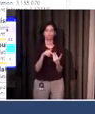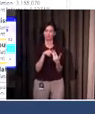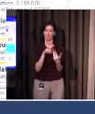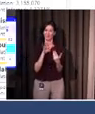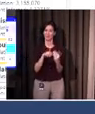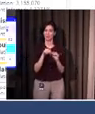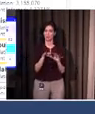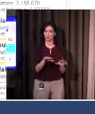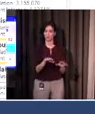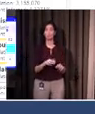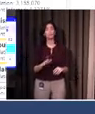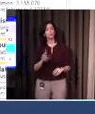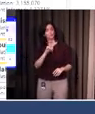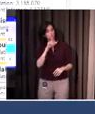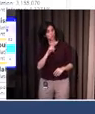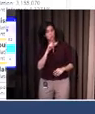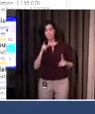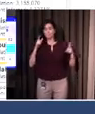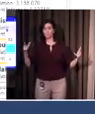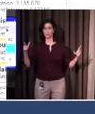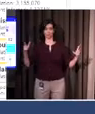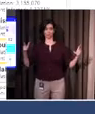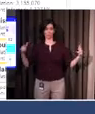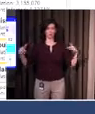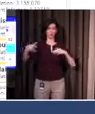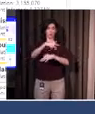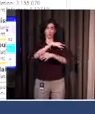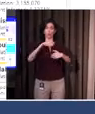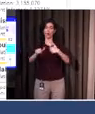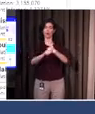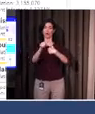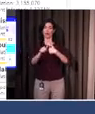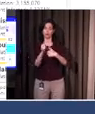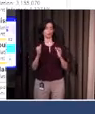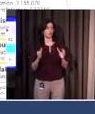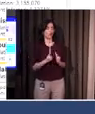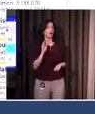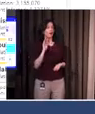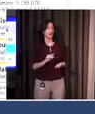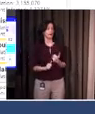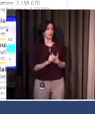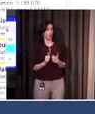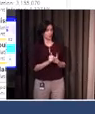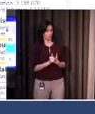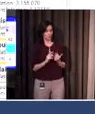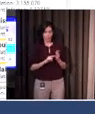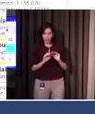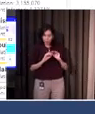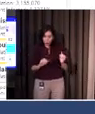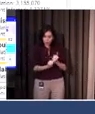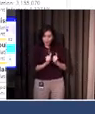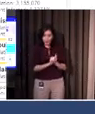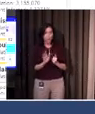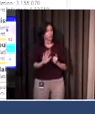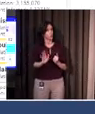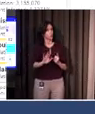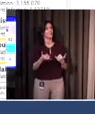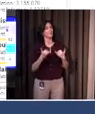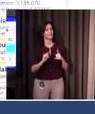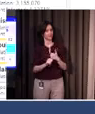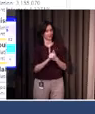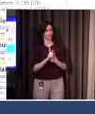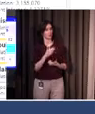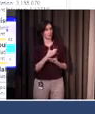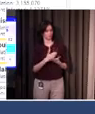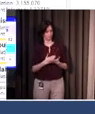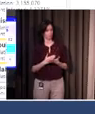less risky than large gatherings, but they certainly aren't risk-free. And if you're having small gatherings with